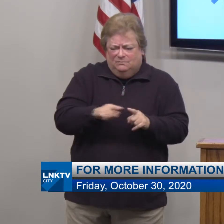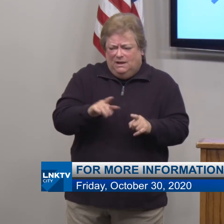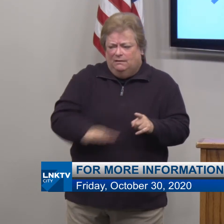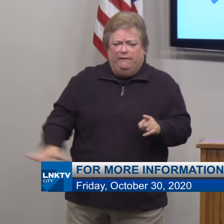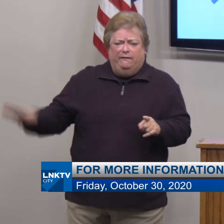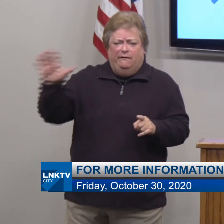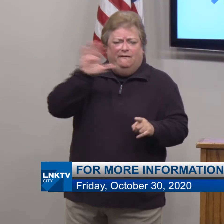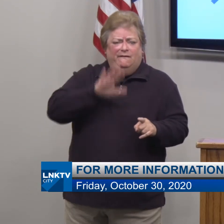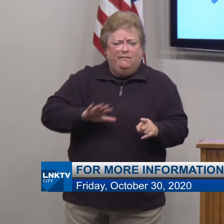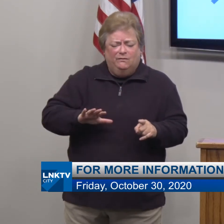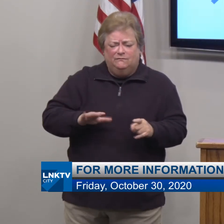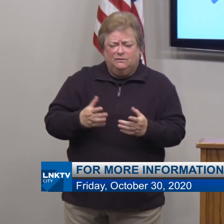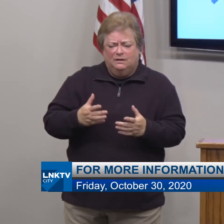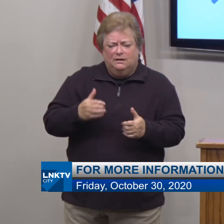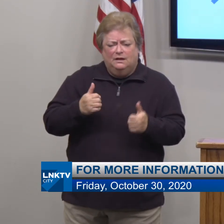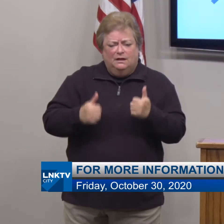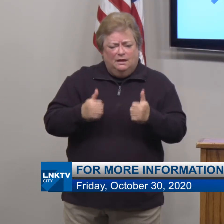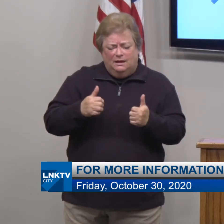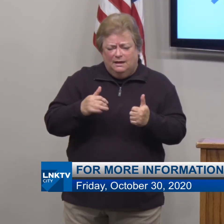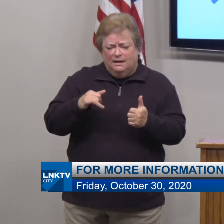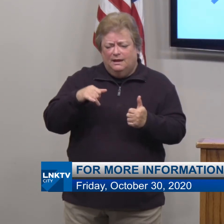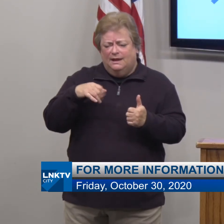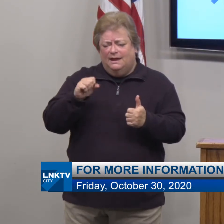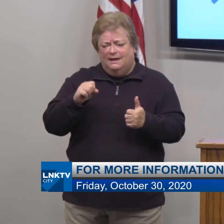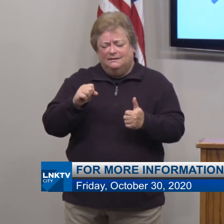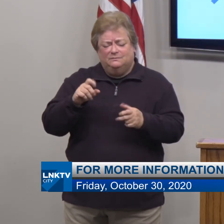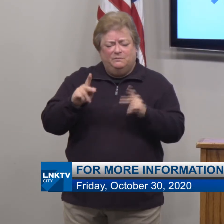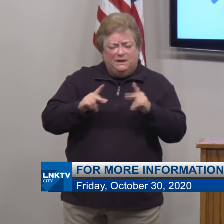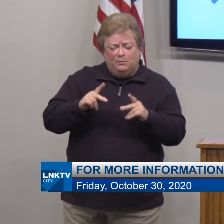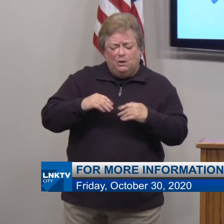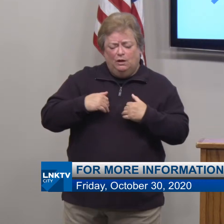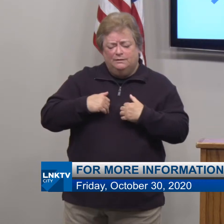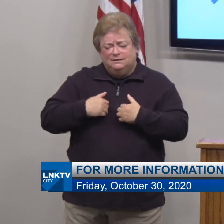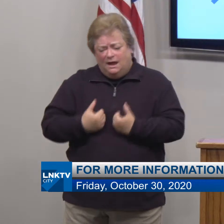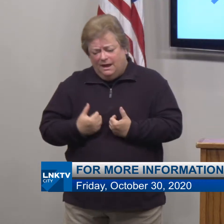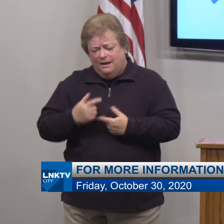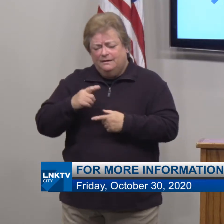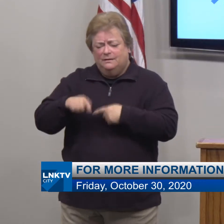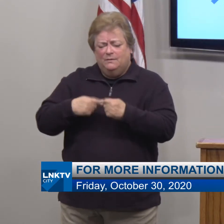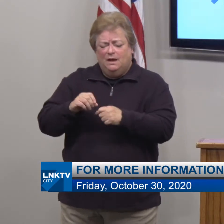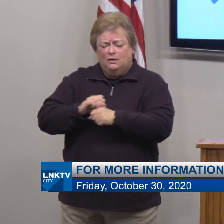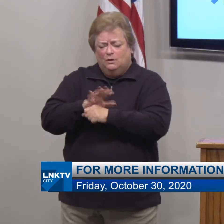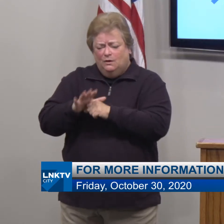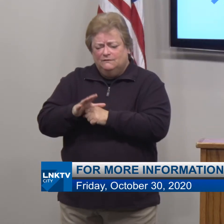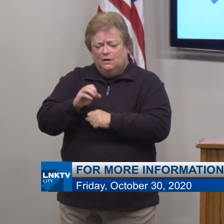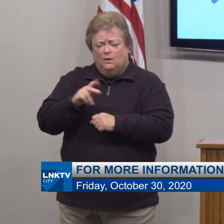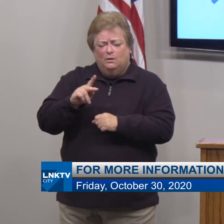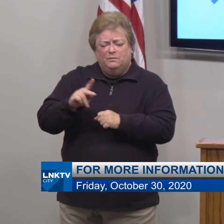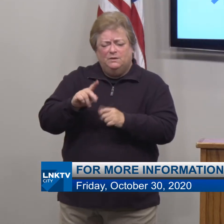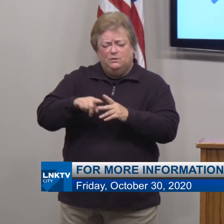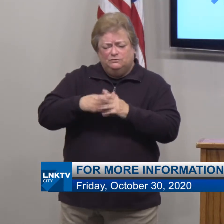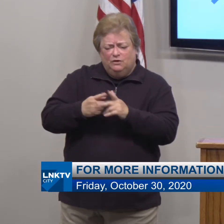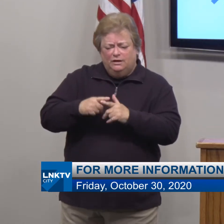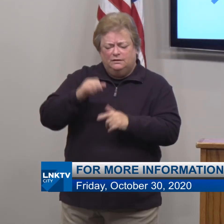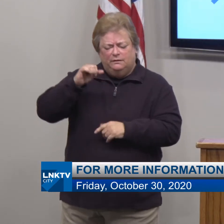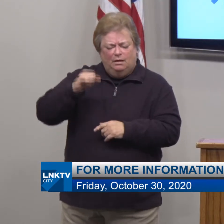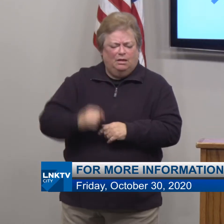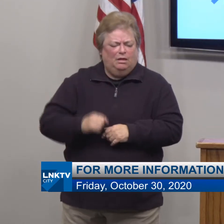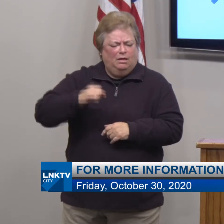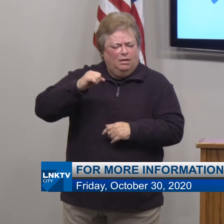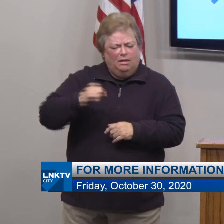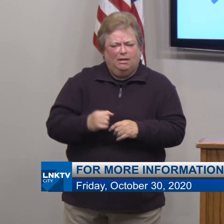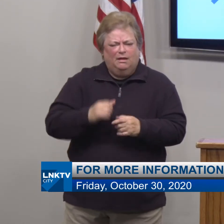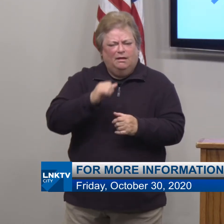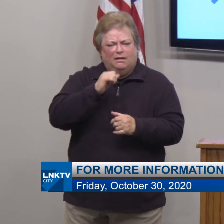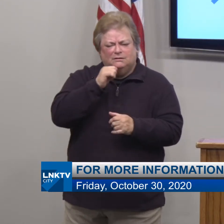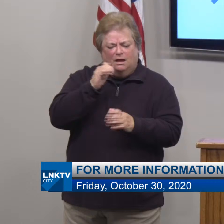Whether it's just pandemic fatigue or people letting their guard down, or what that might be.